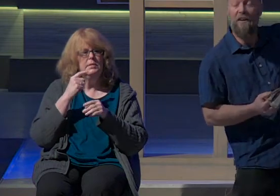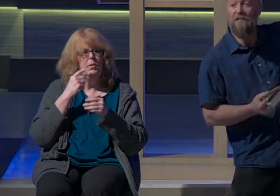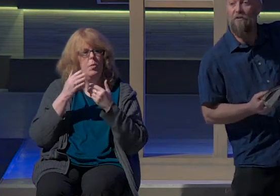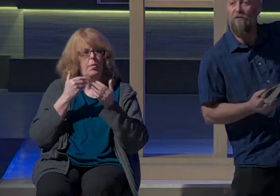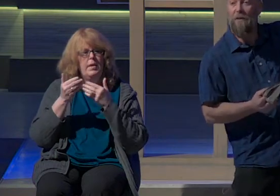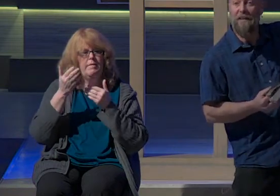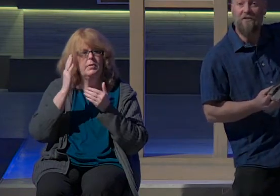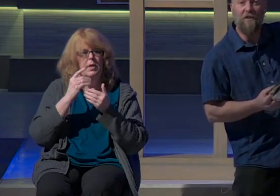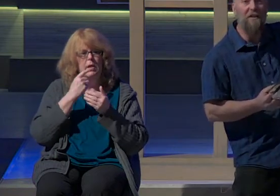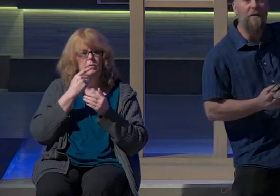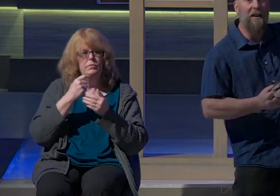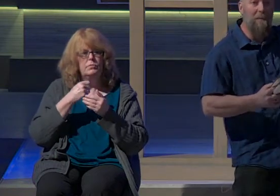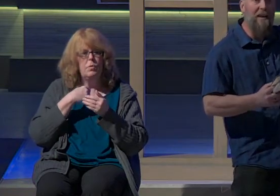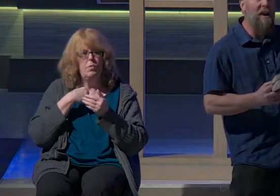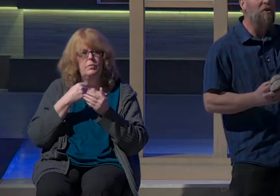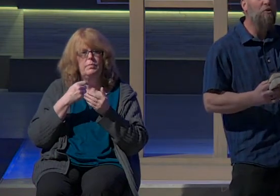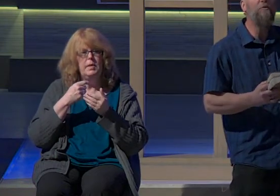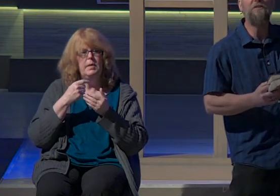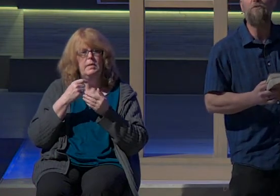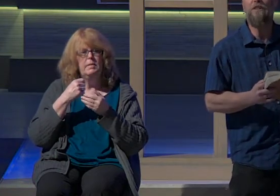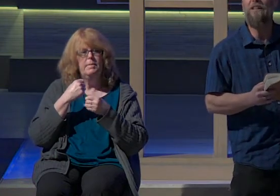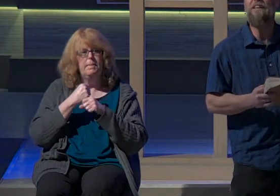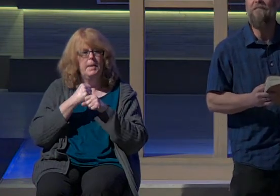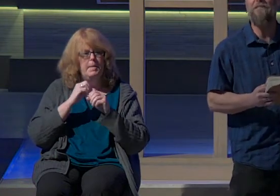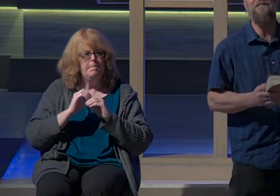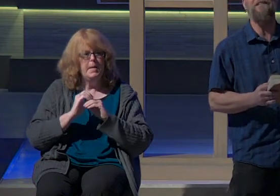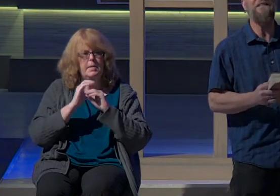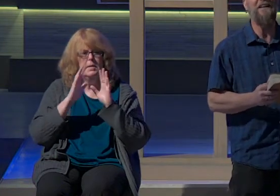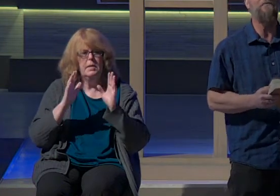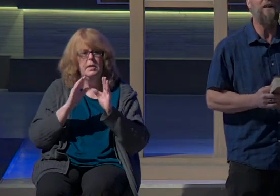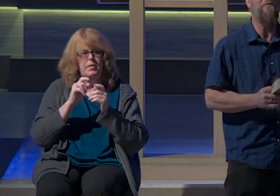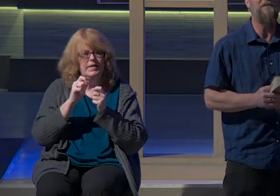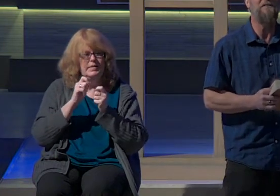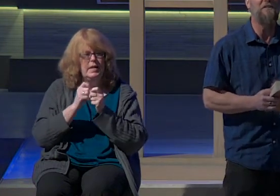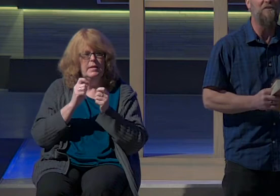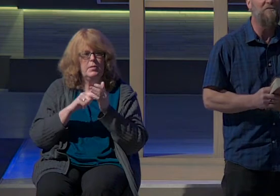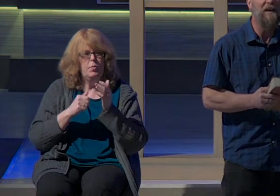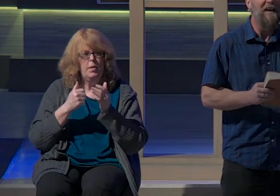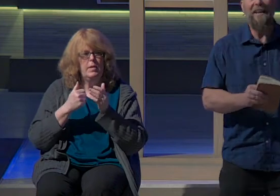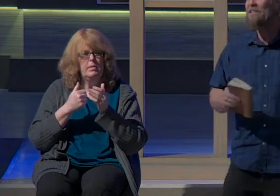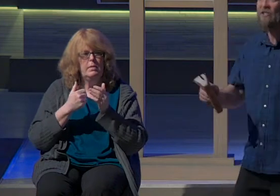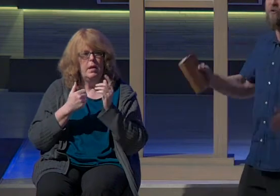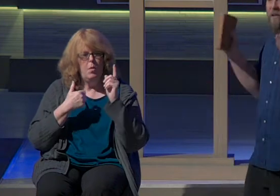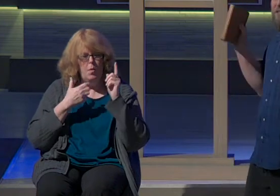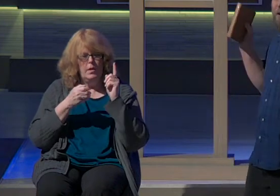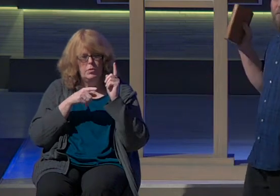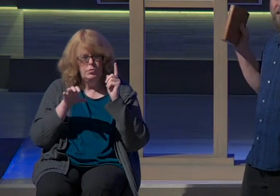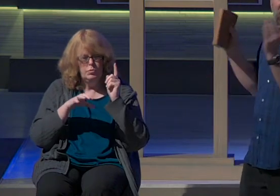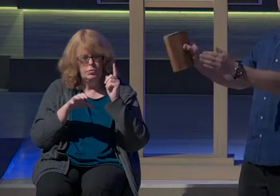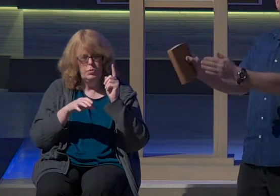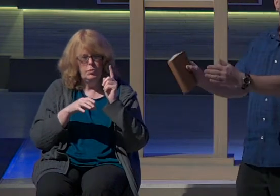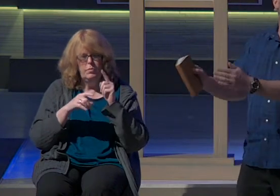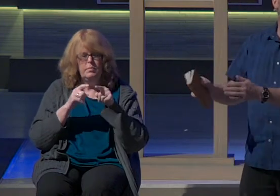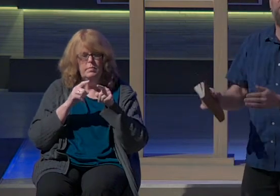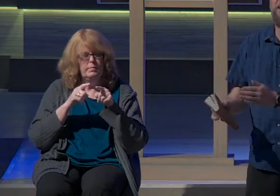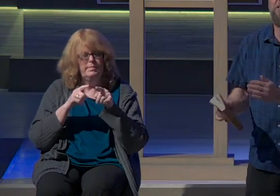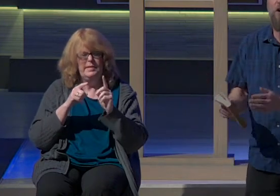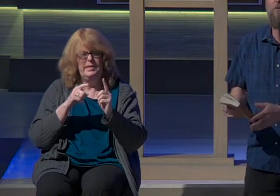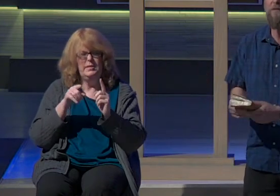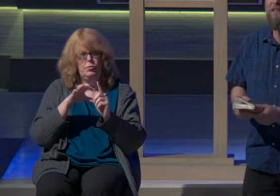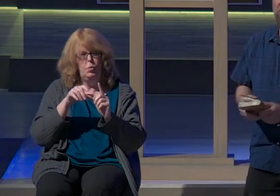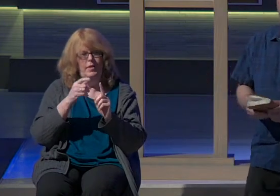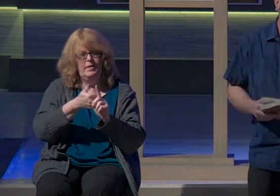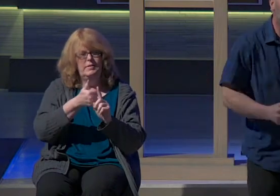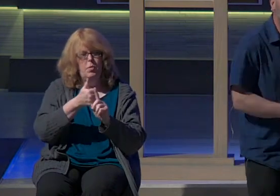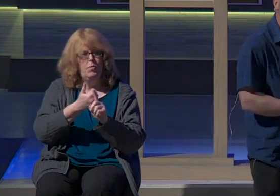that God has told me and instructed me and made crystal clear, this is exactly what I want you to do. He's doing something else. He's doing his